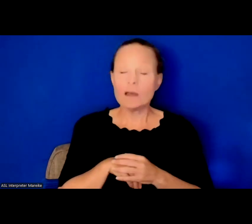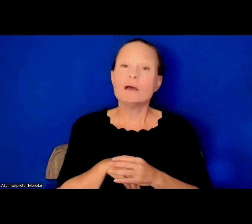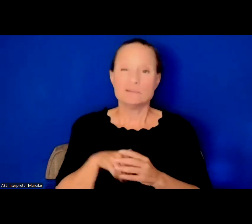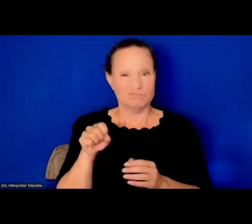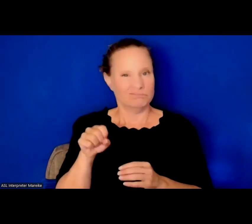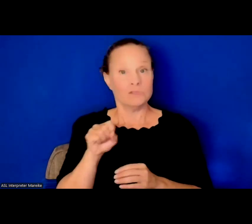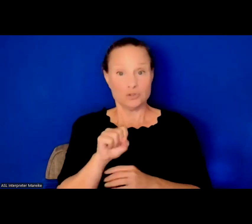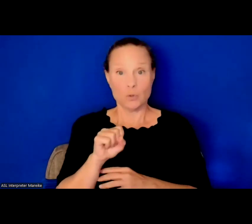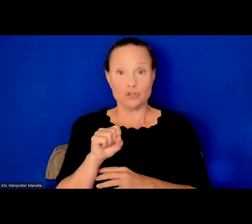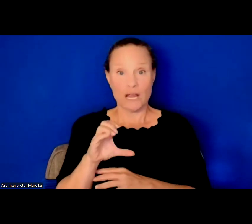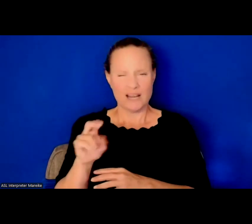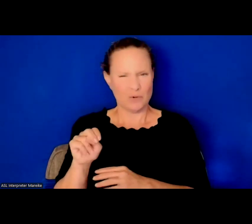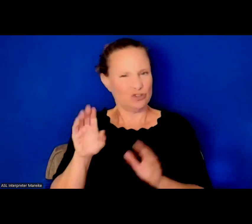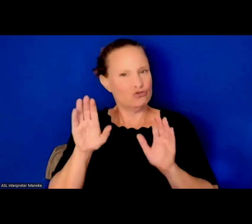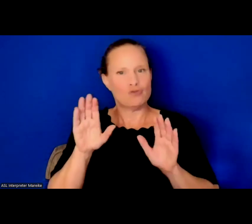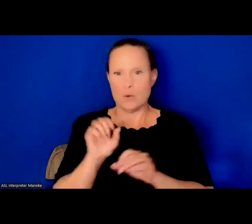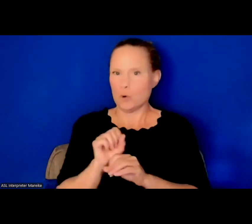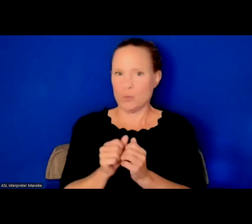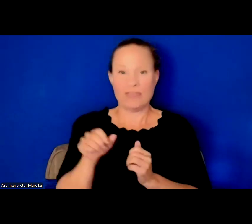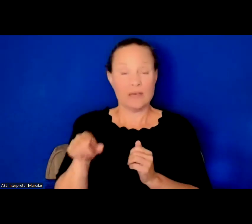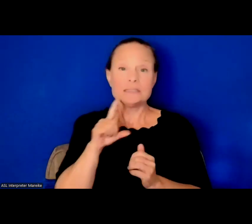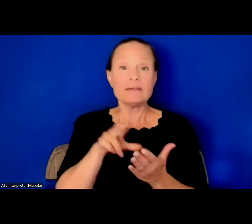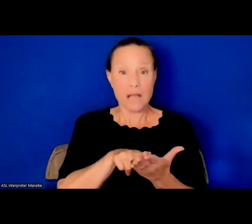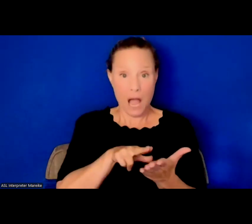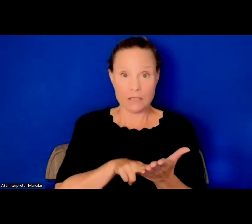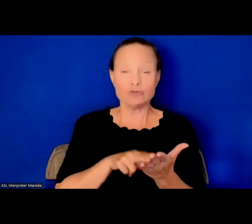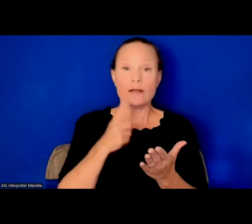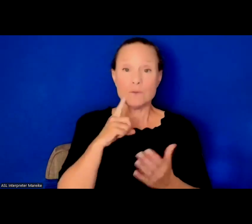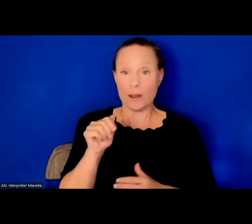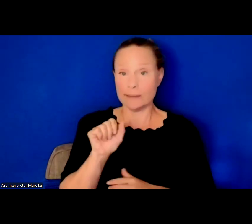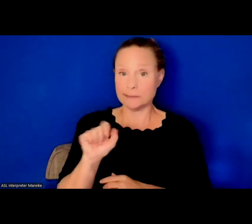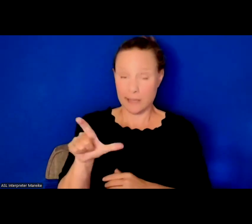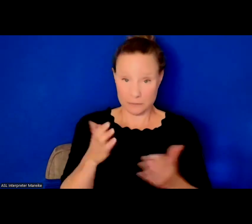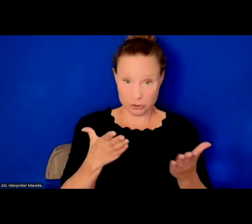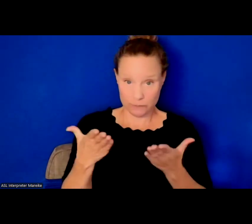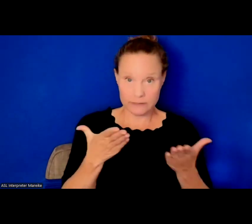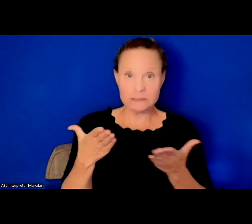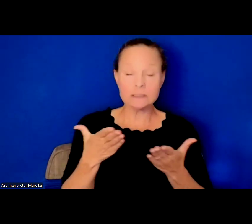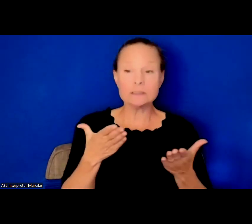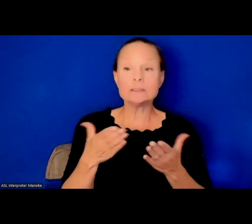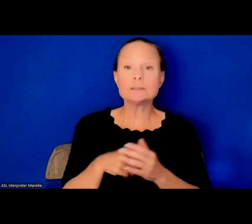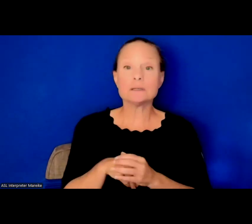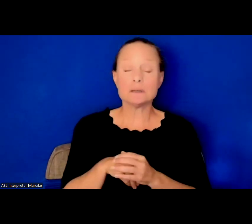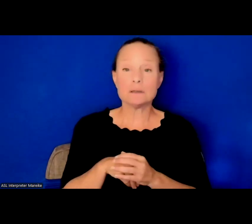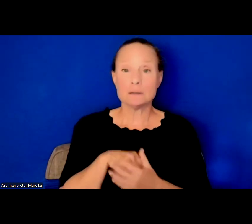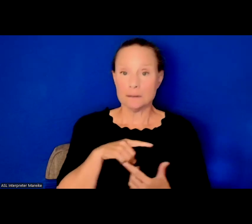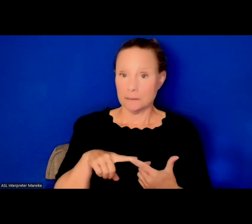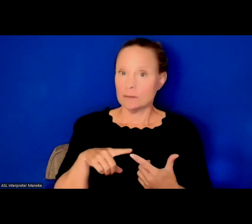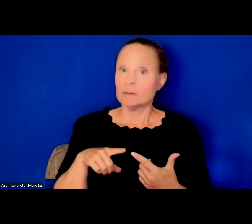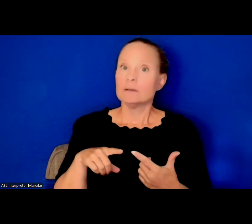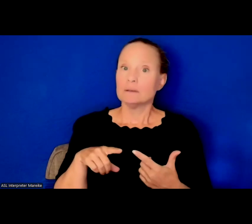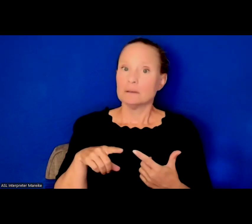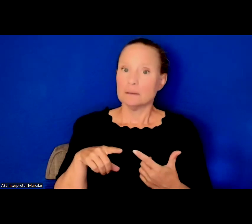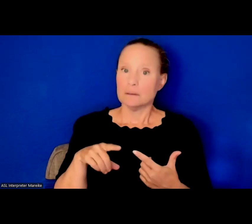have done a great job of this. They've contracted for ASL services. They've taken the Medicaid